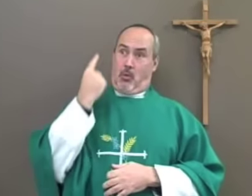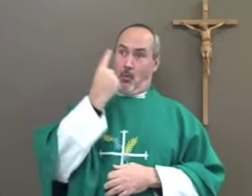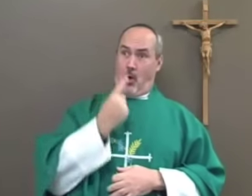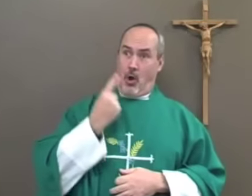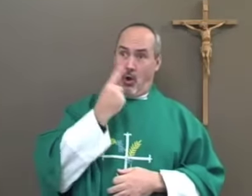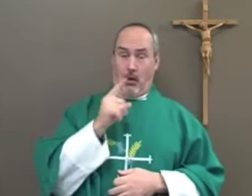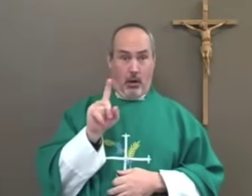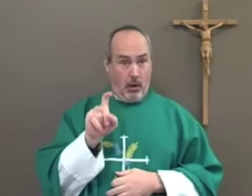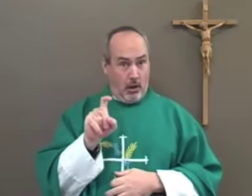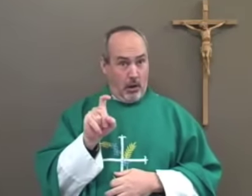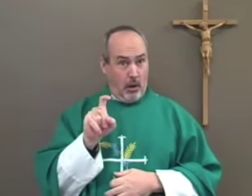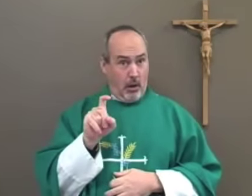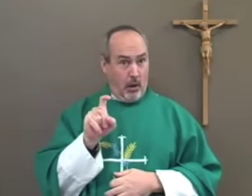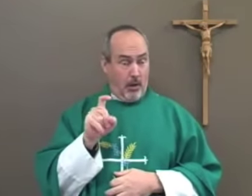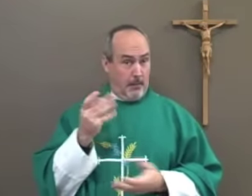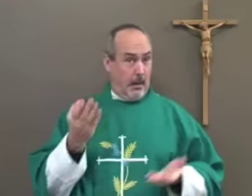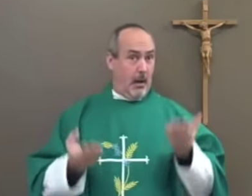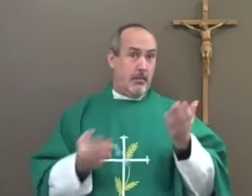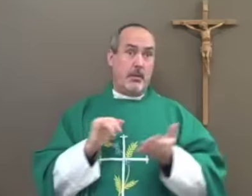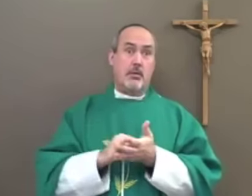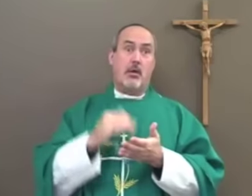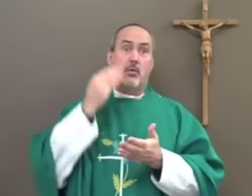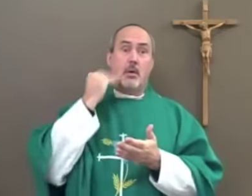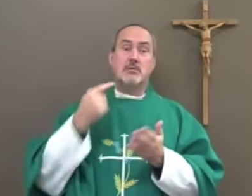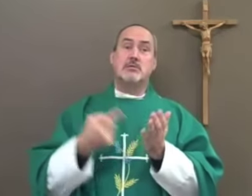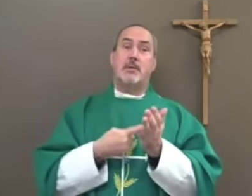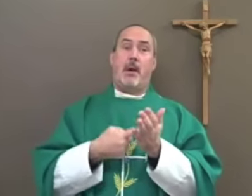That's interesting because it made me wonder,